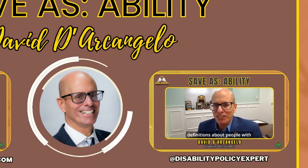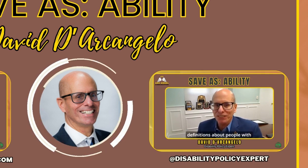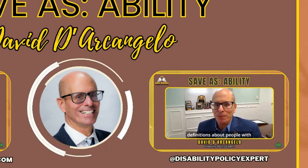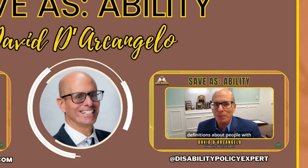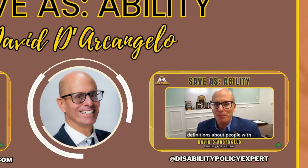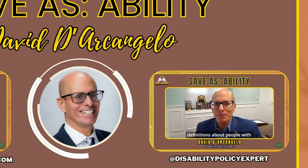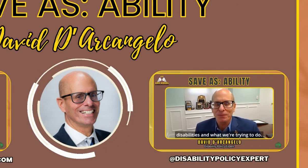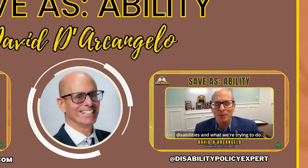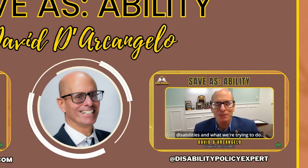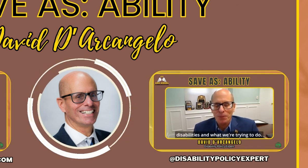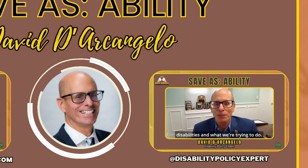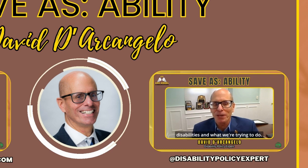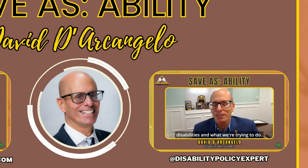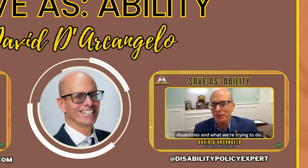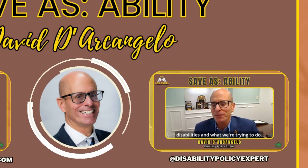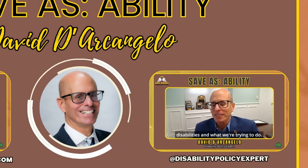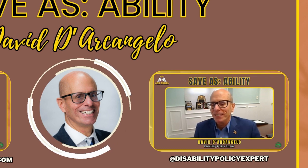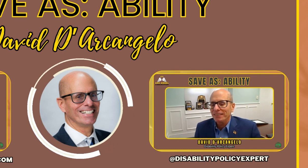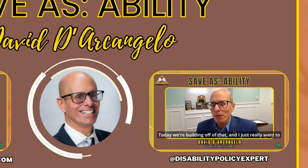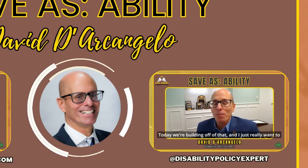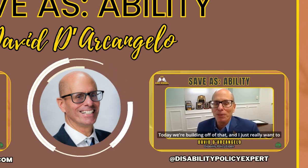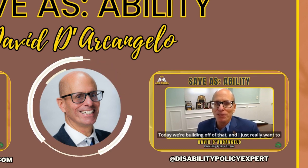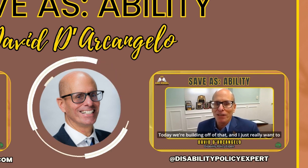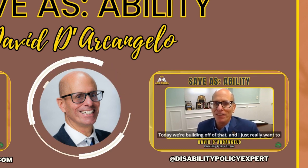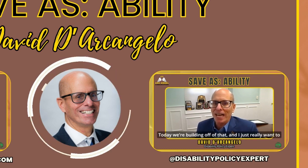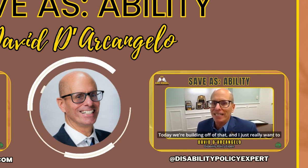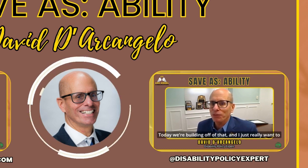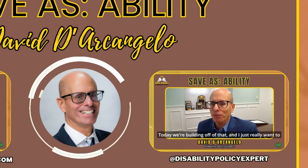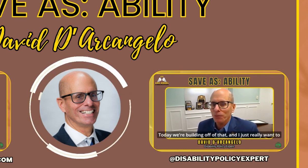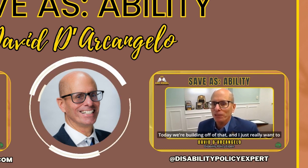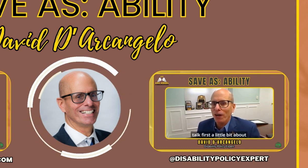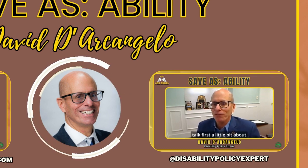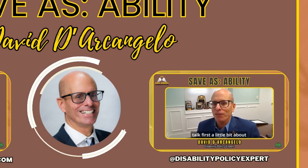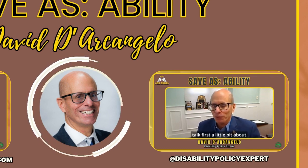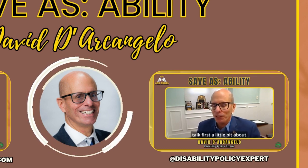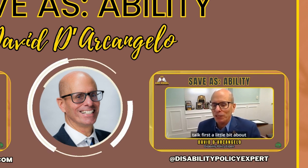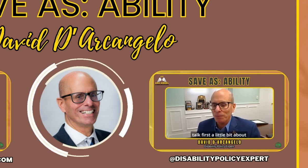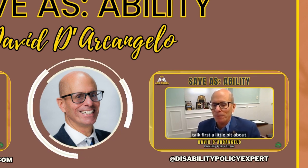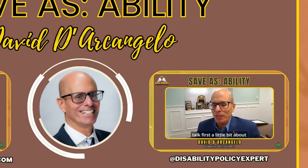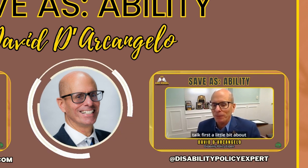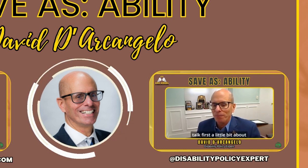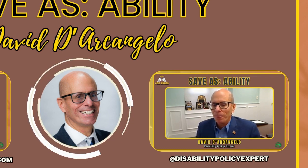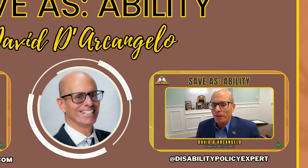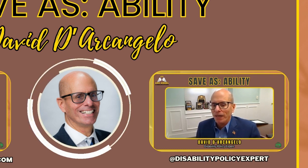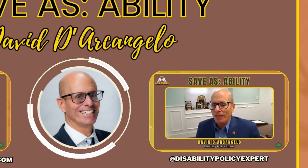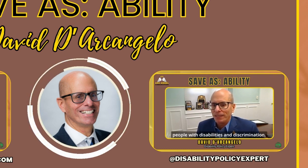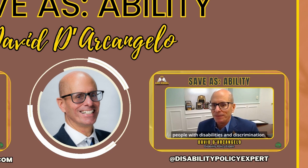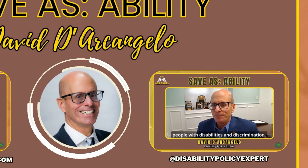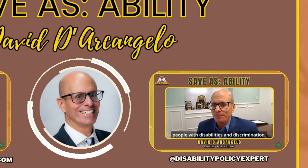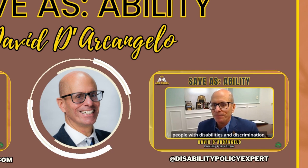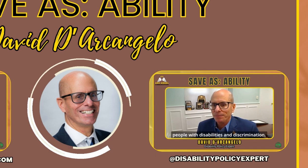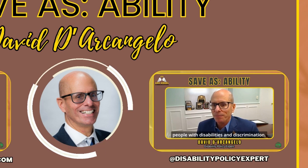disabilityemploymentsolutions.com. The Save as Ability podcast is available on Apple Podcasts,